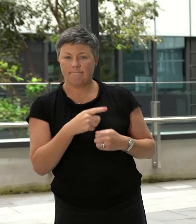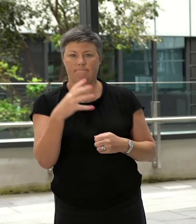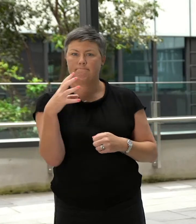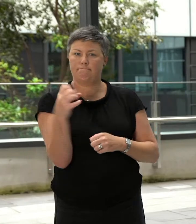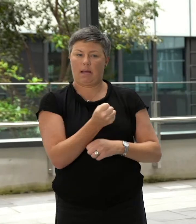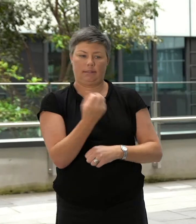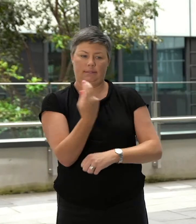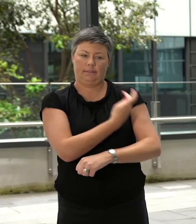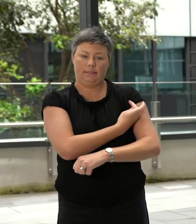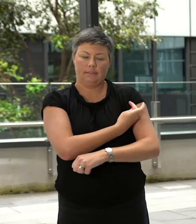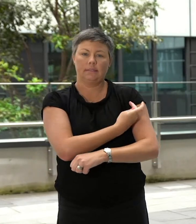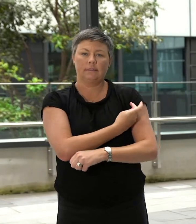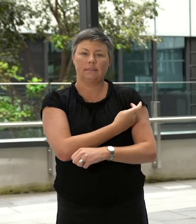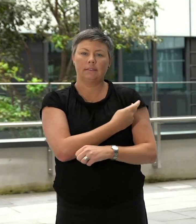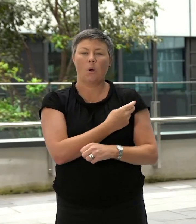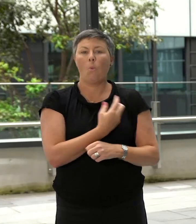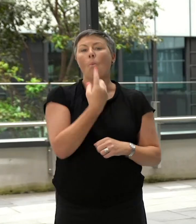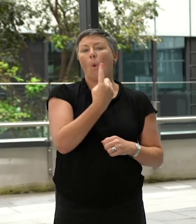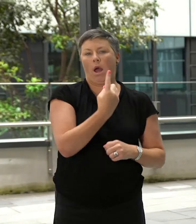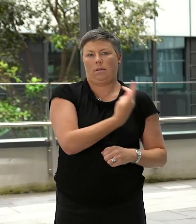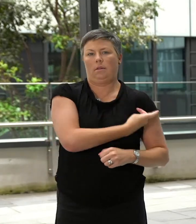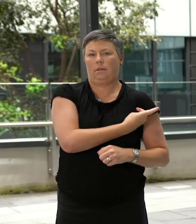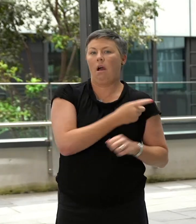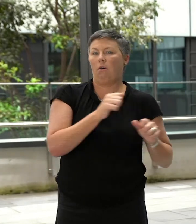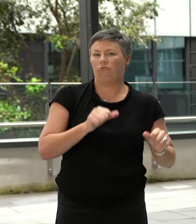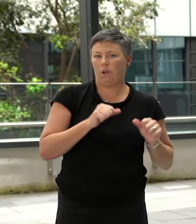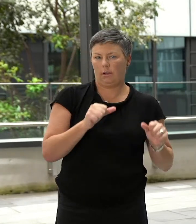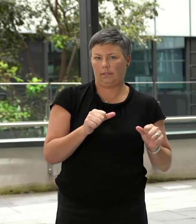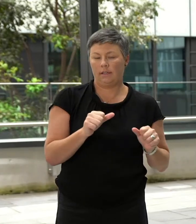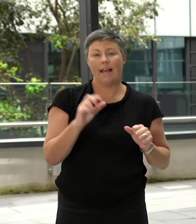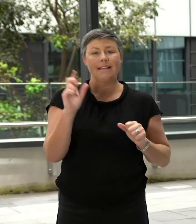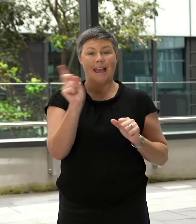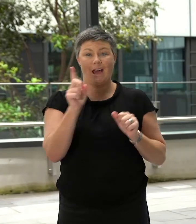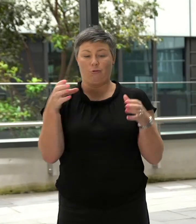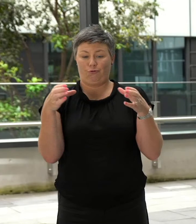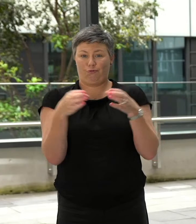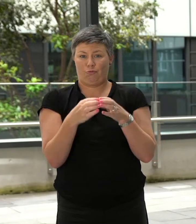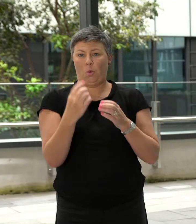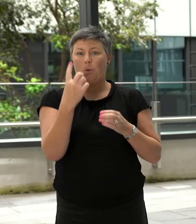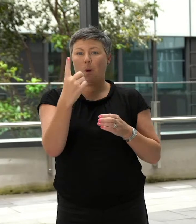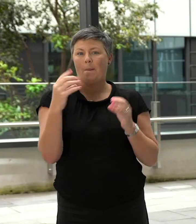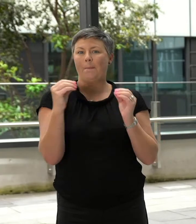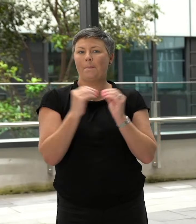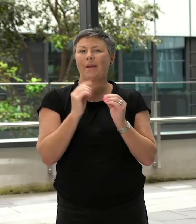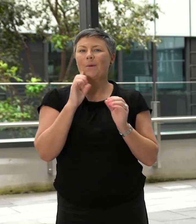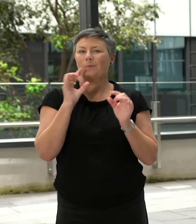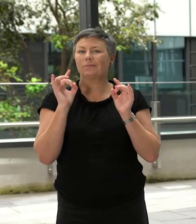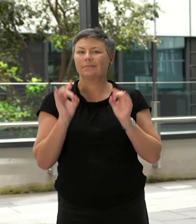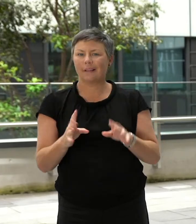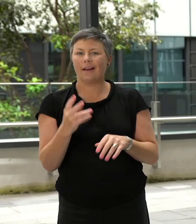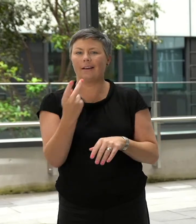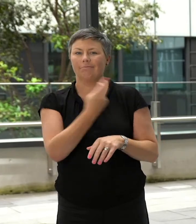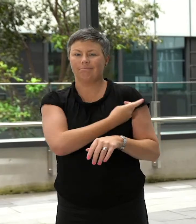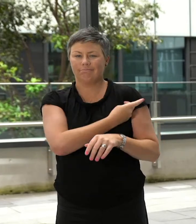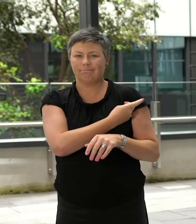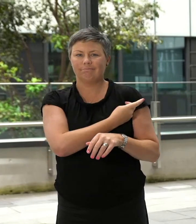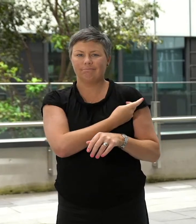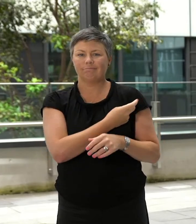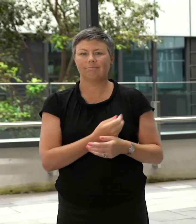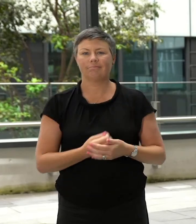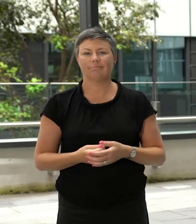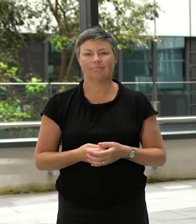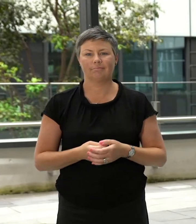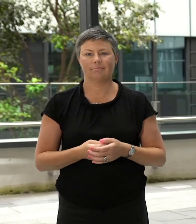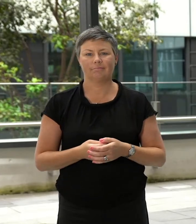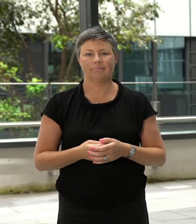vaccination program. We are now moving on to 1B. Now, many people don't appreciate that there are many other healthcare workers